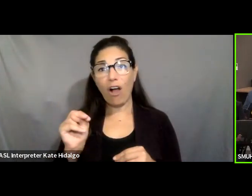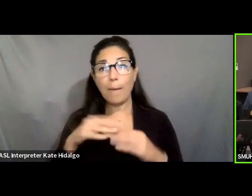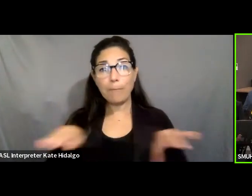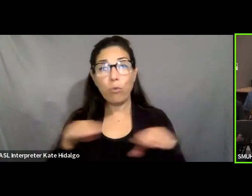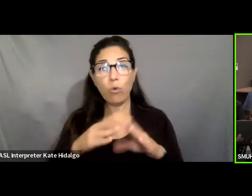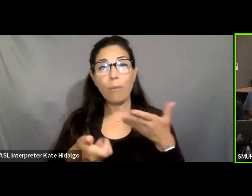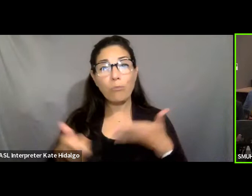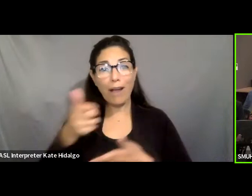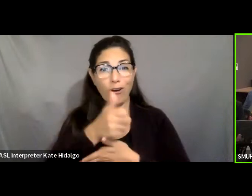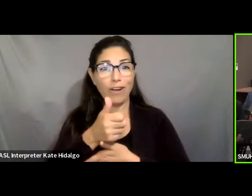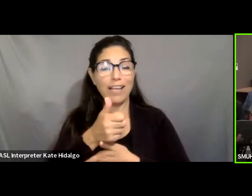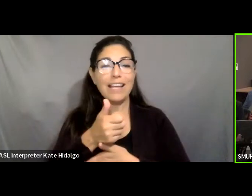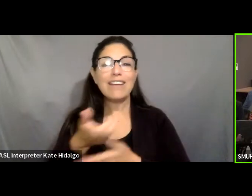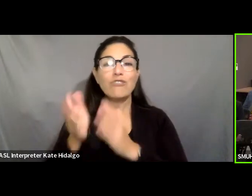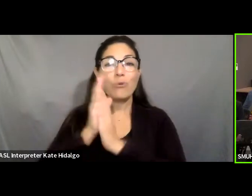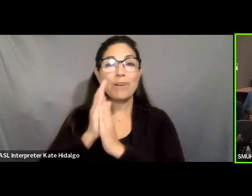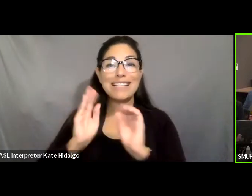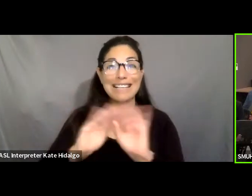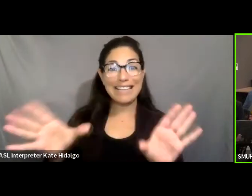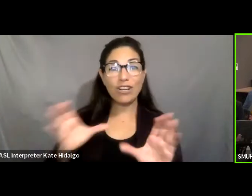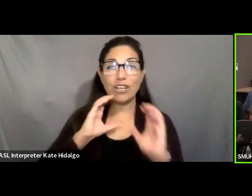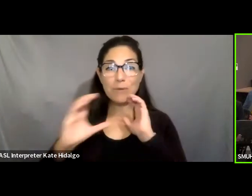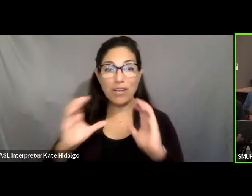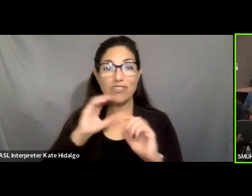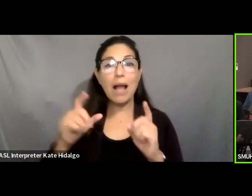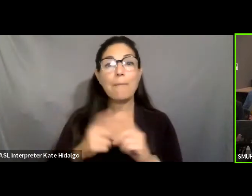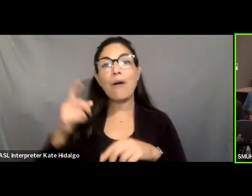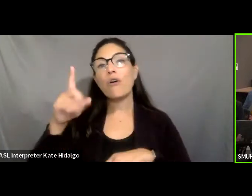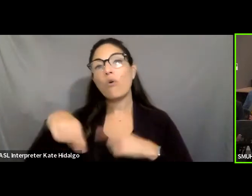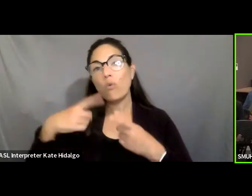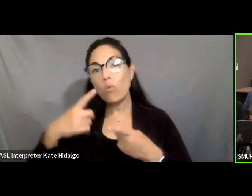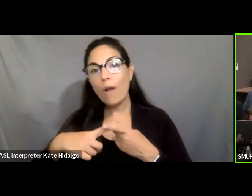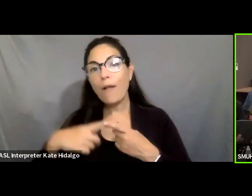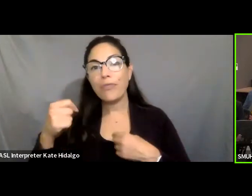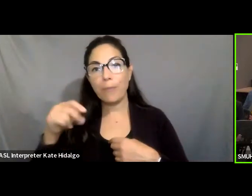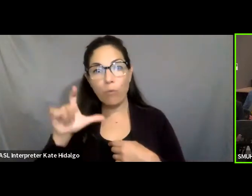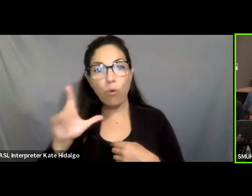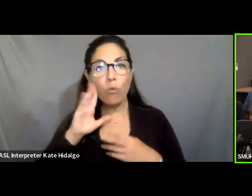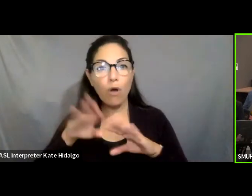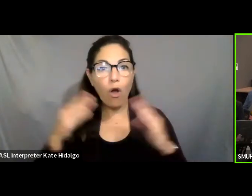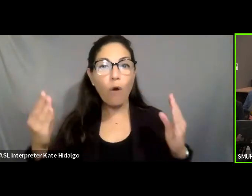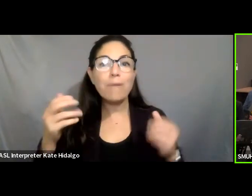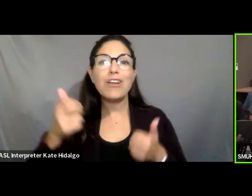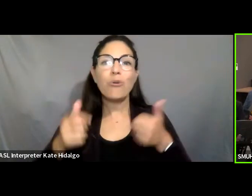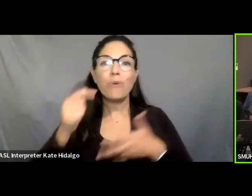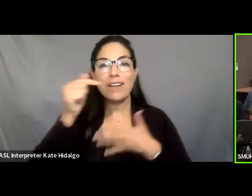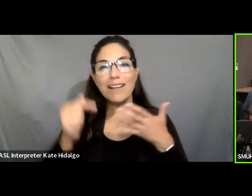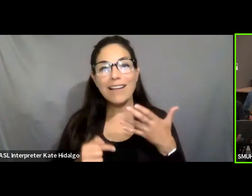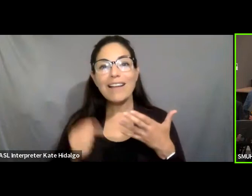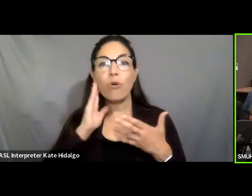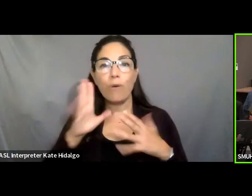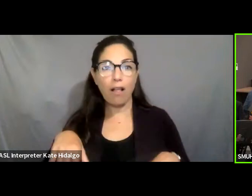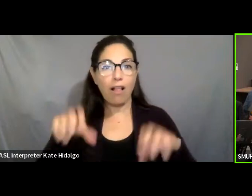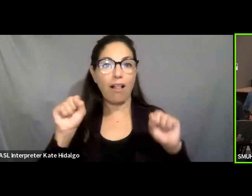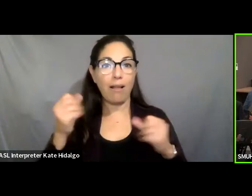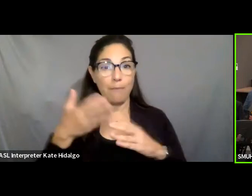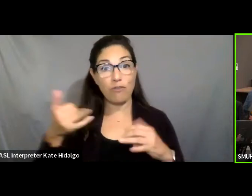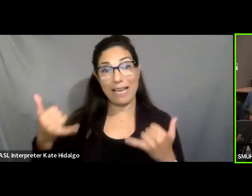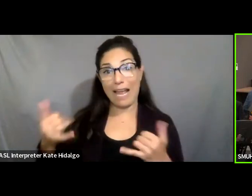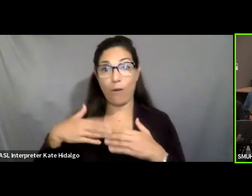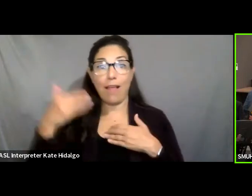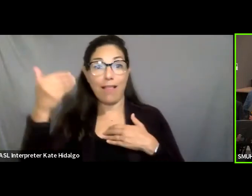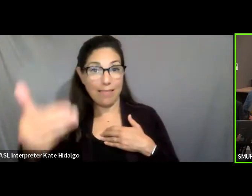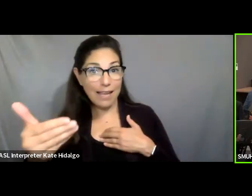and request clear communication from you about the date when the pool will open, what steps will be taken between now and then, and by